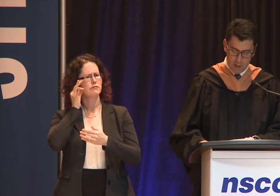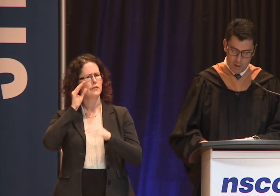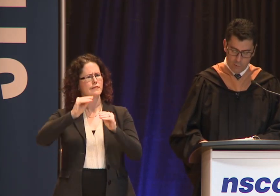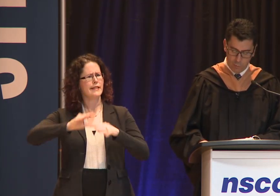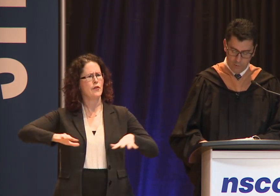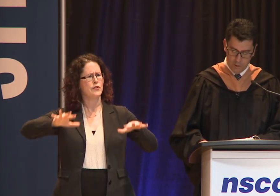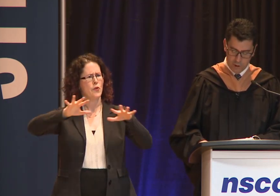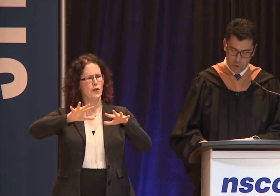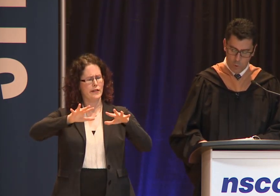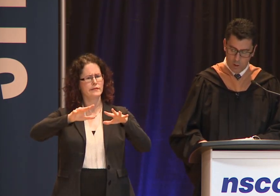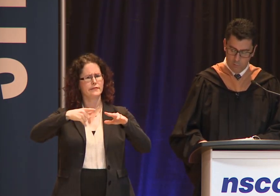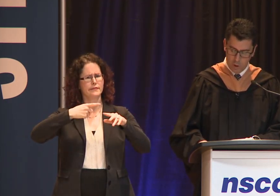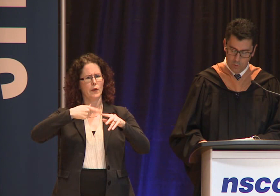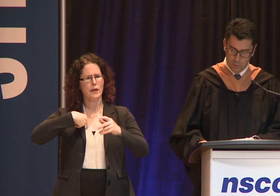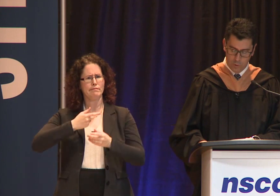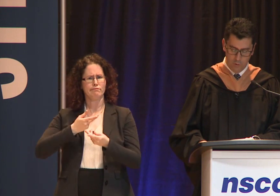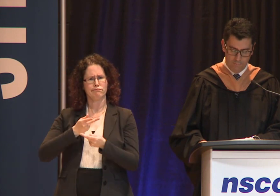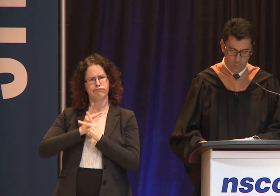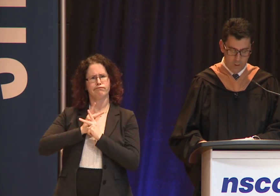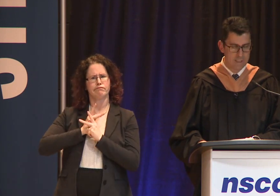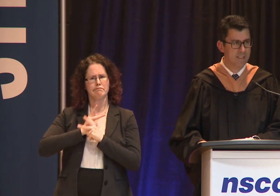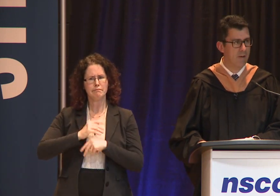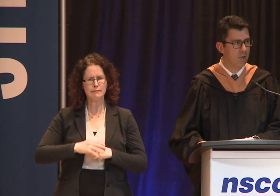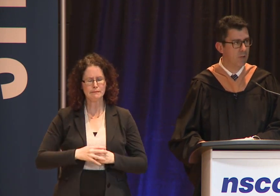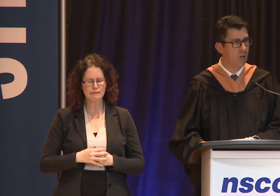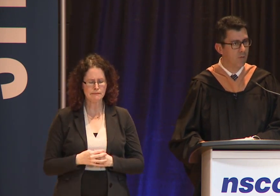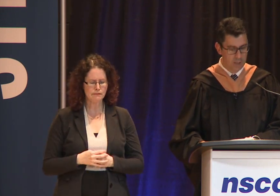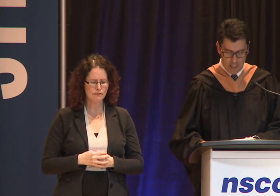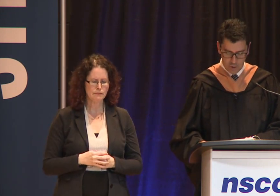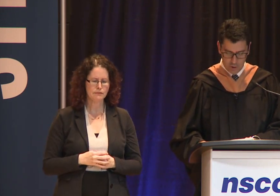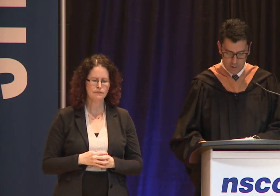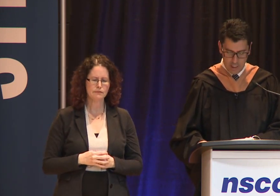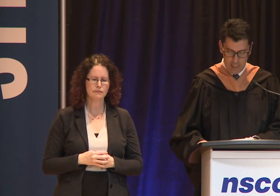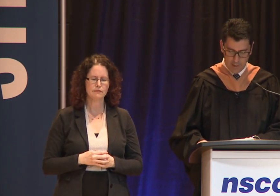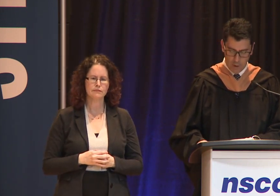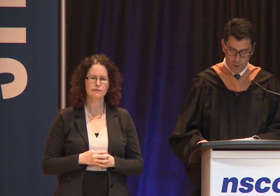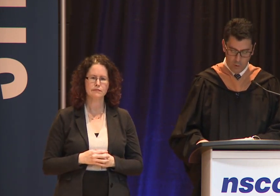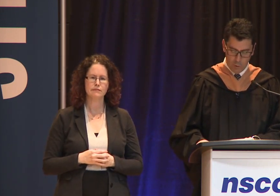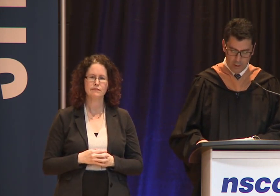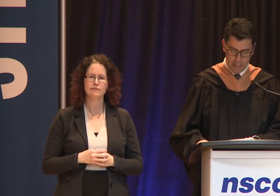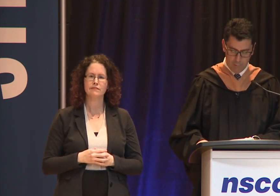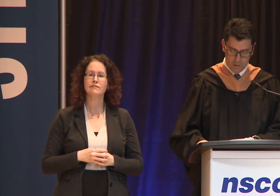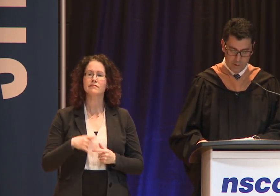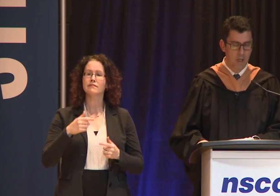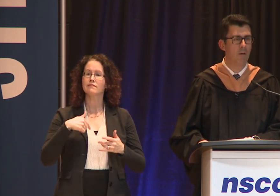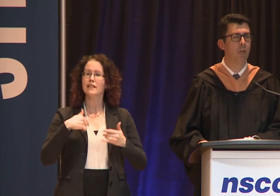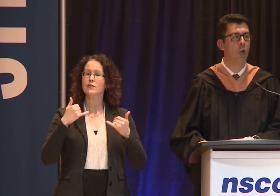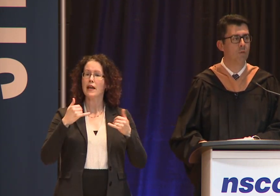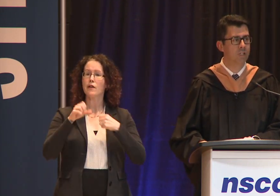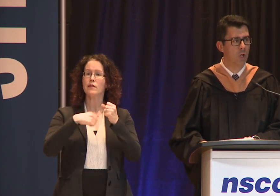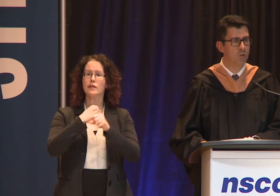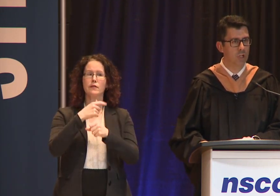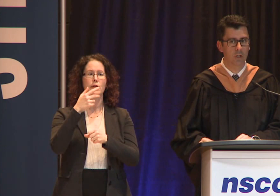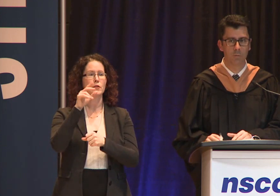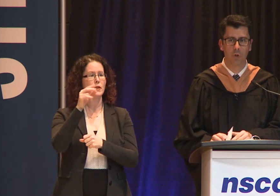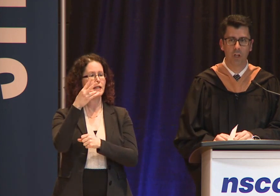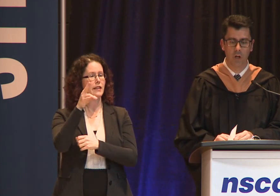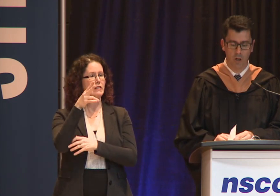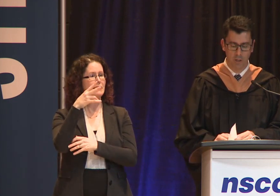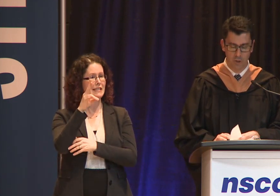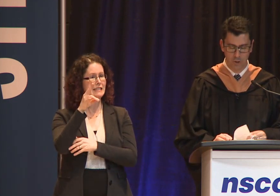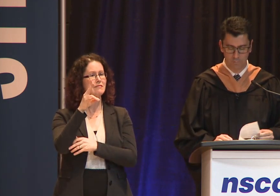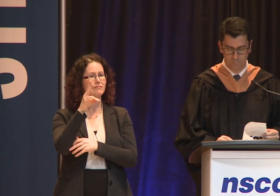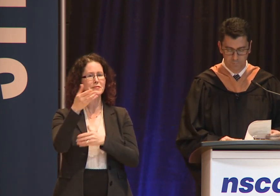indeed my honor and privilege to welcome you to the 47th Convocation at the Lunenburg campus of the Nova Scotia